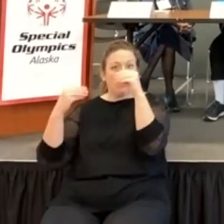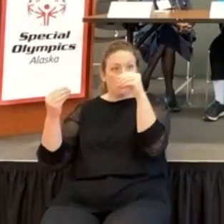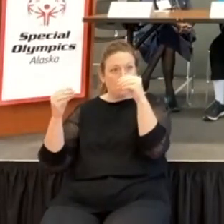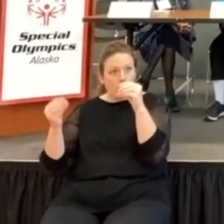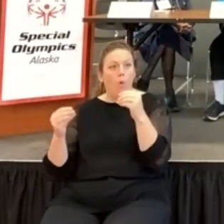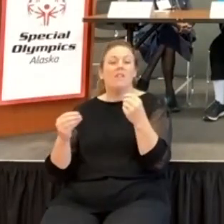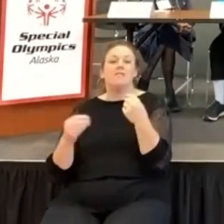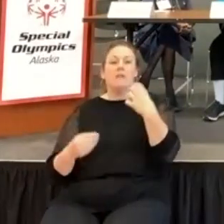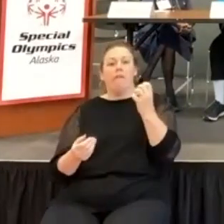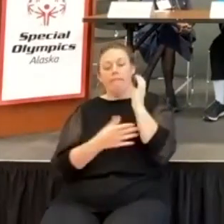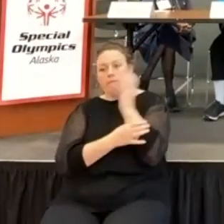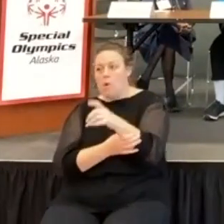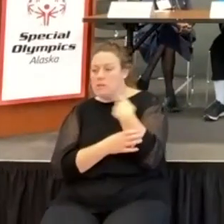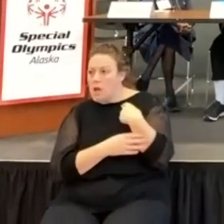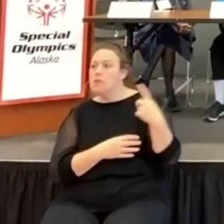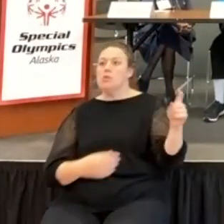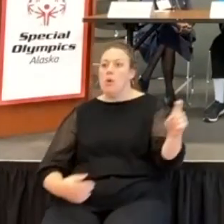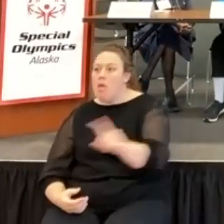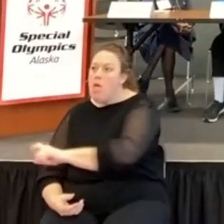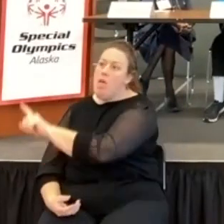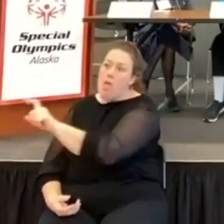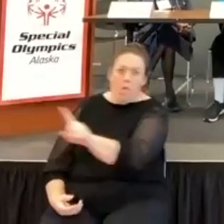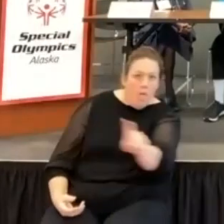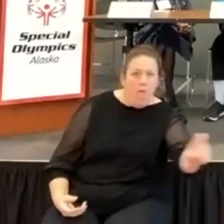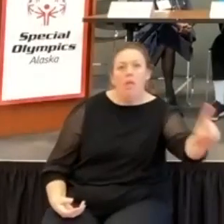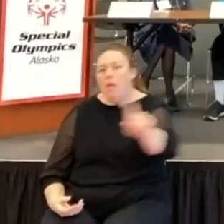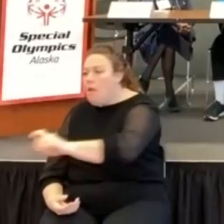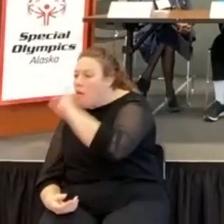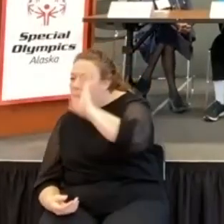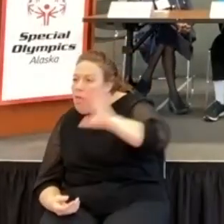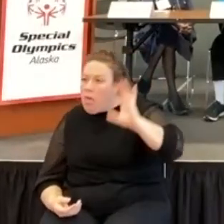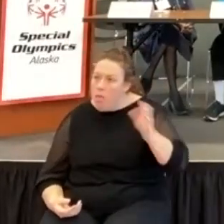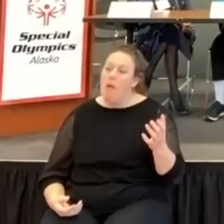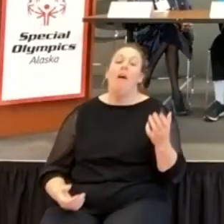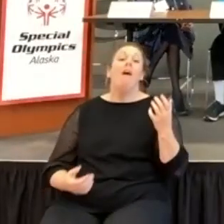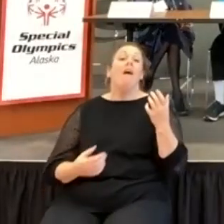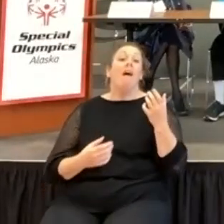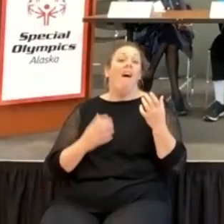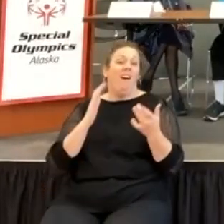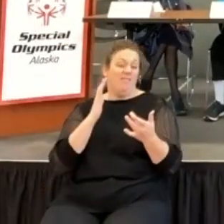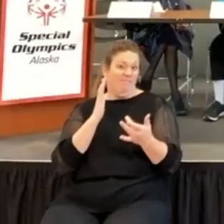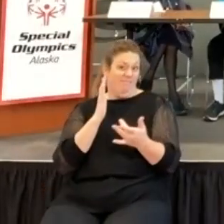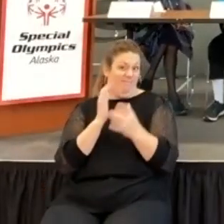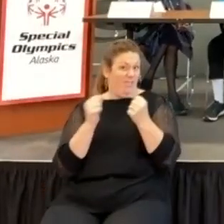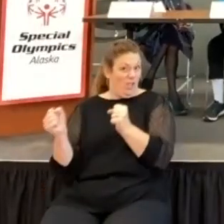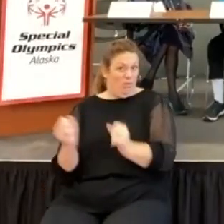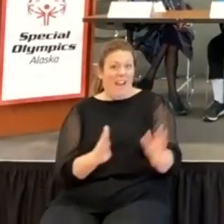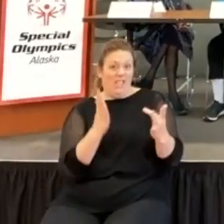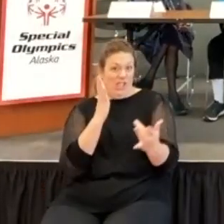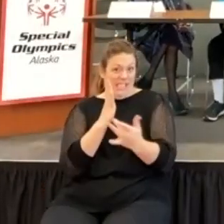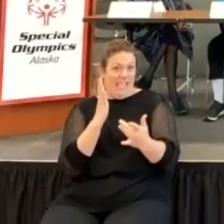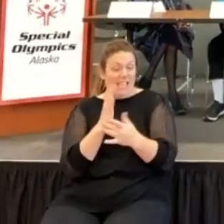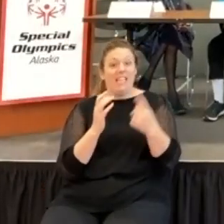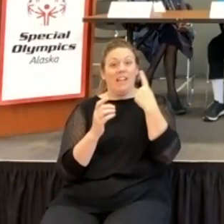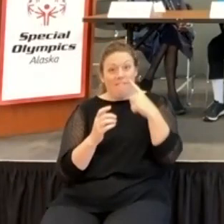whole store. So that's their tactic, just FYI. Okay, Mike and Charlotte, do you guys want to answer